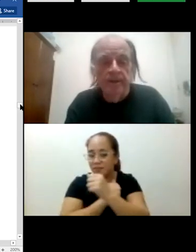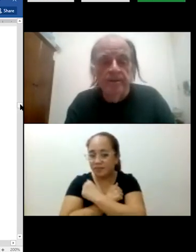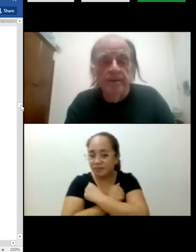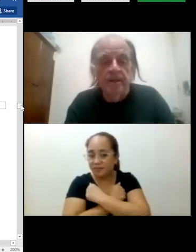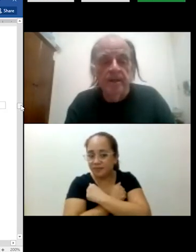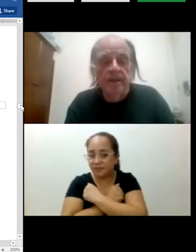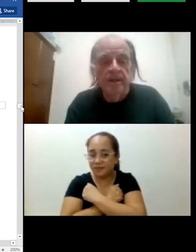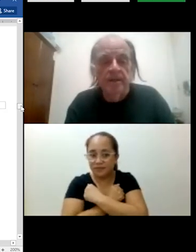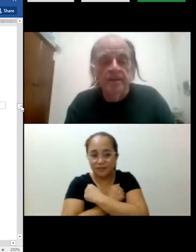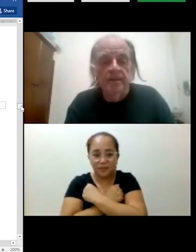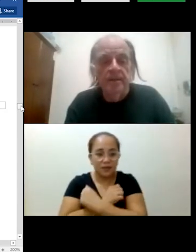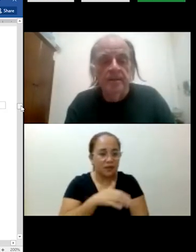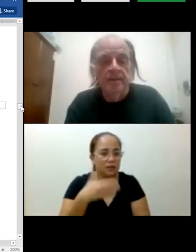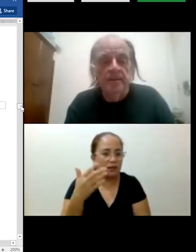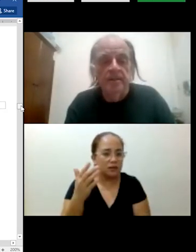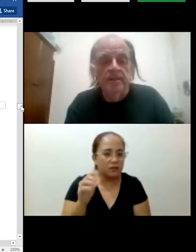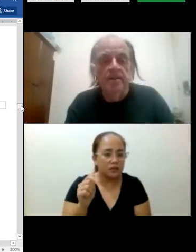And with